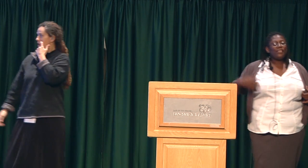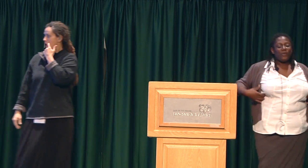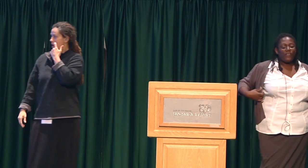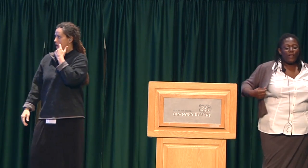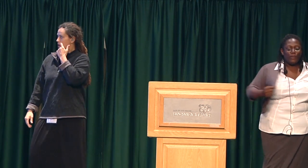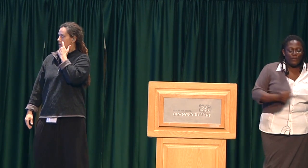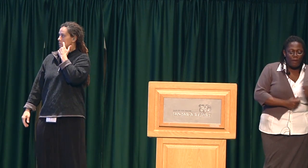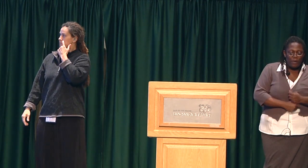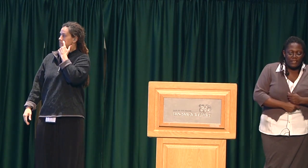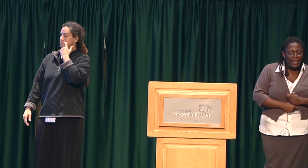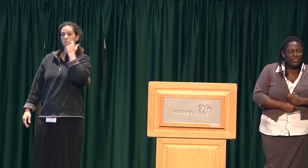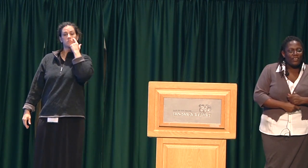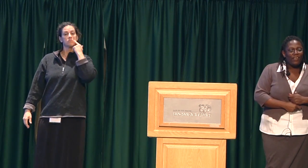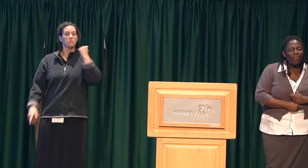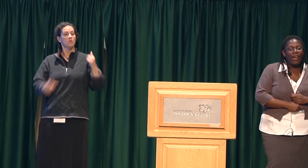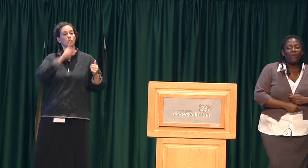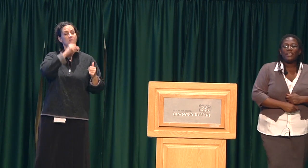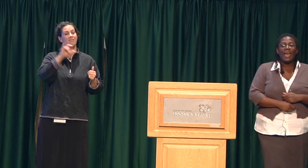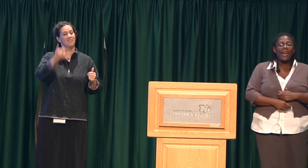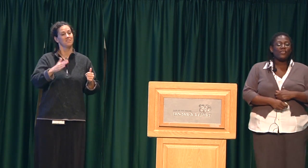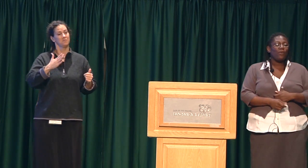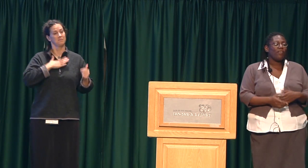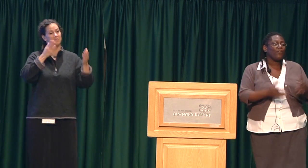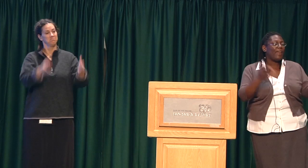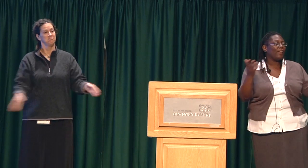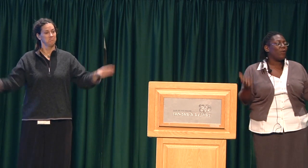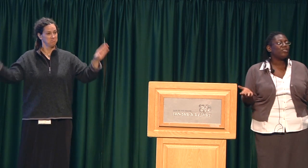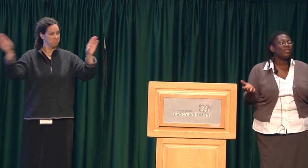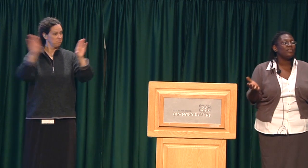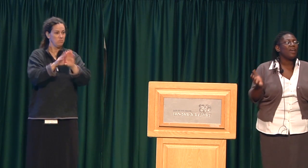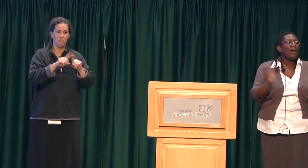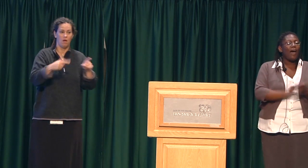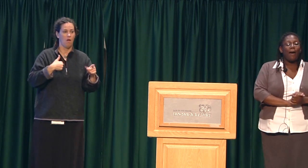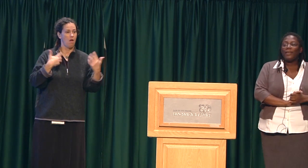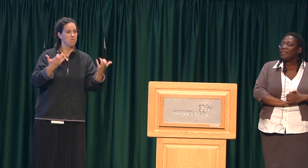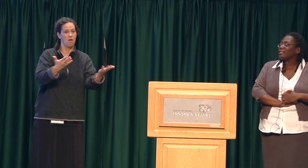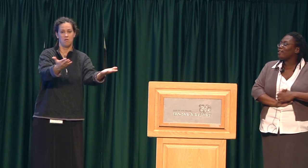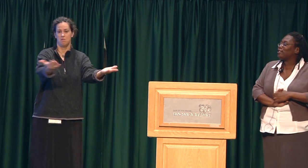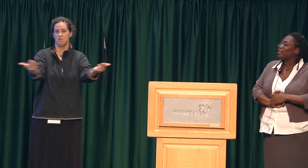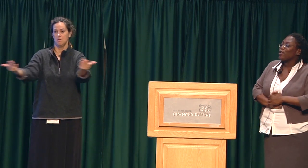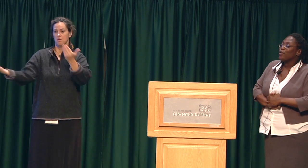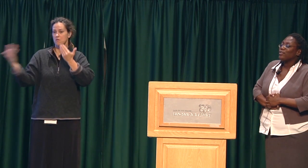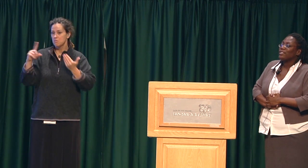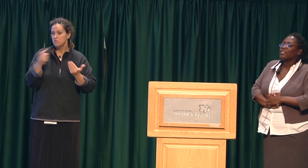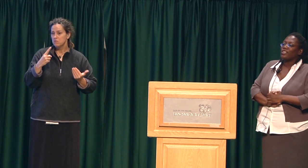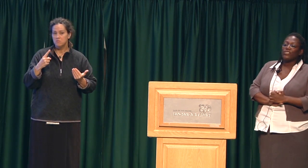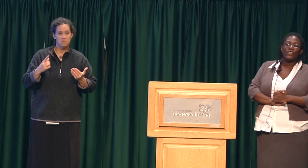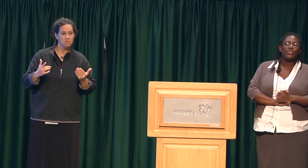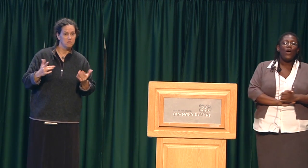So this sort of concludes my presentation here. I wanted to ask you all if you had any questions, comments,